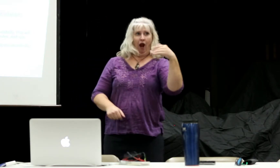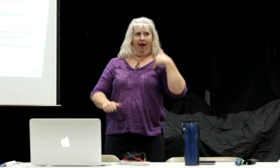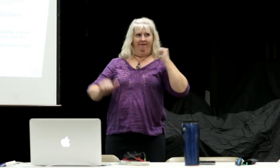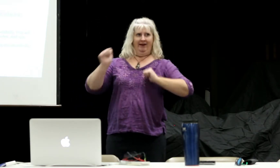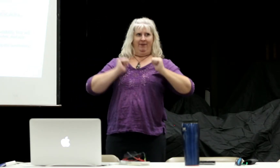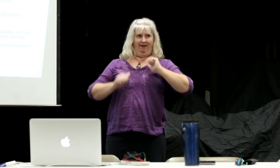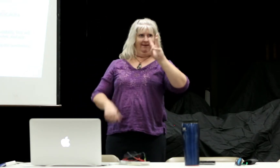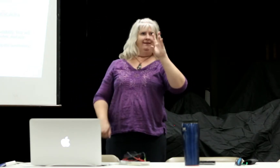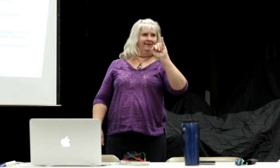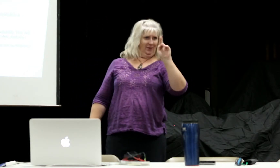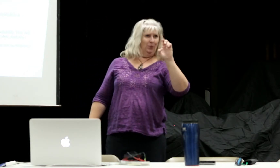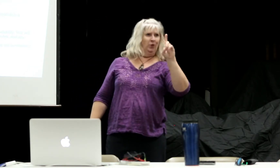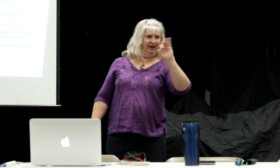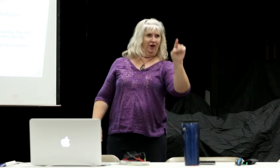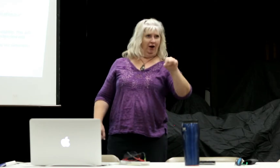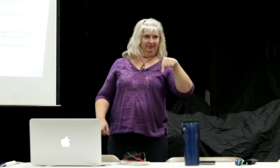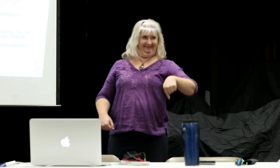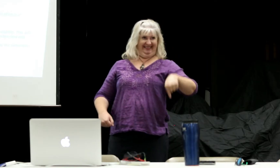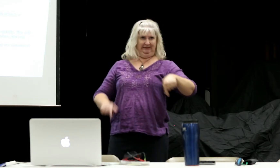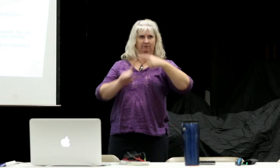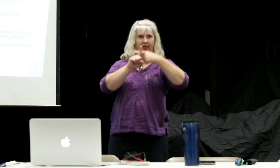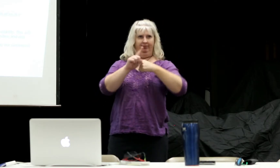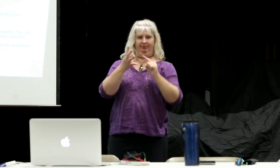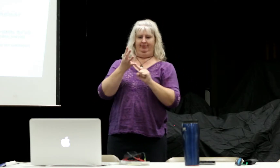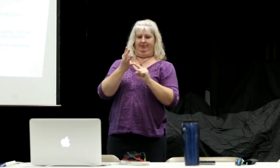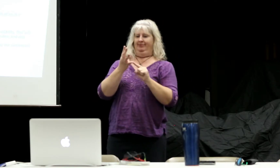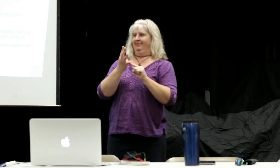shop. They have really cute shops in town. And